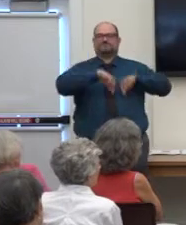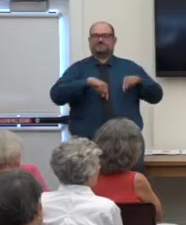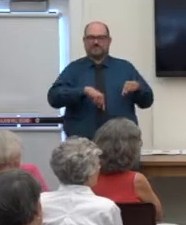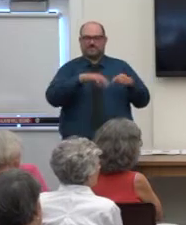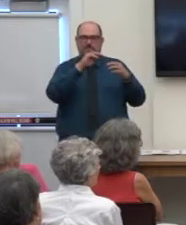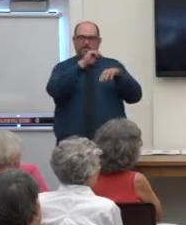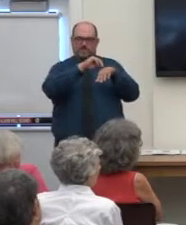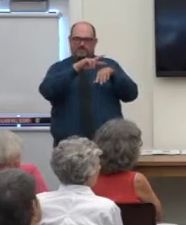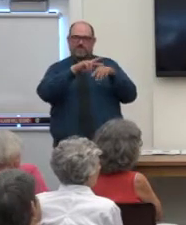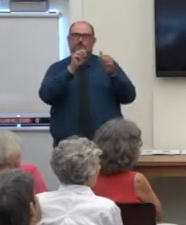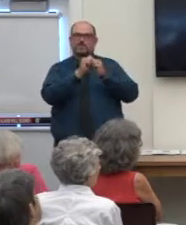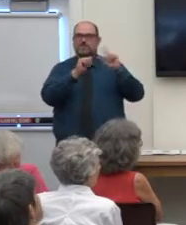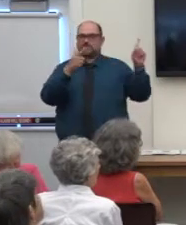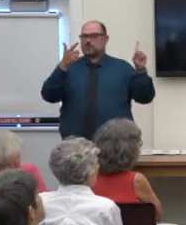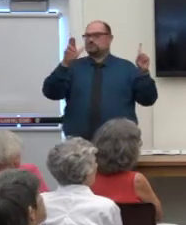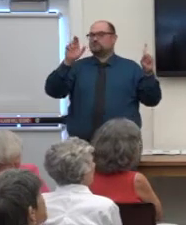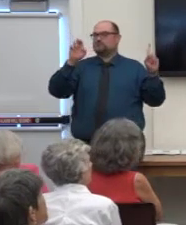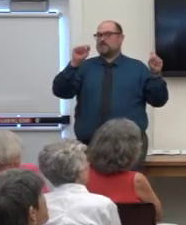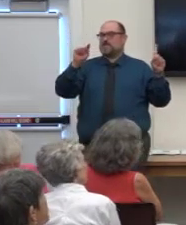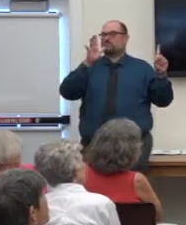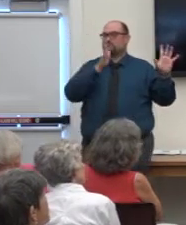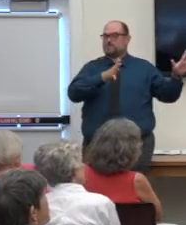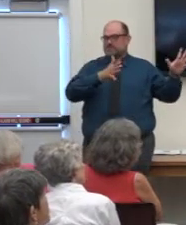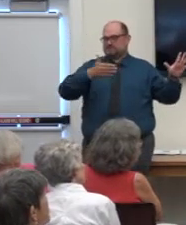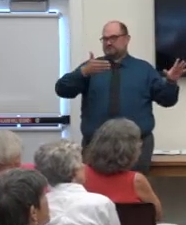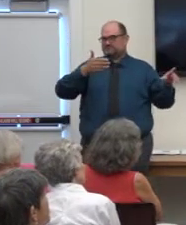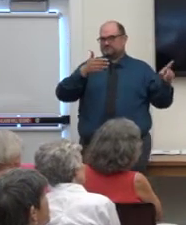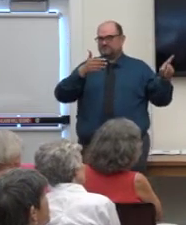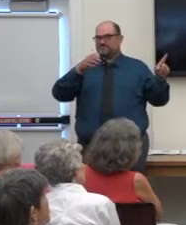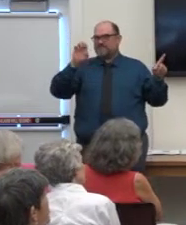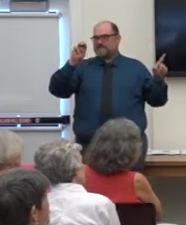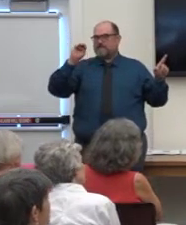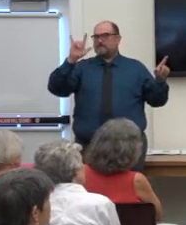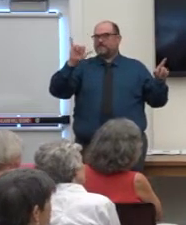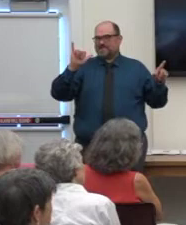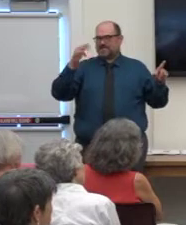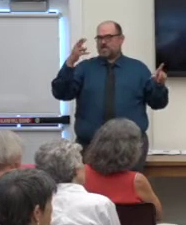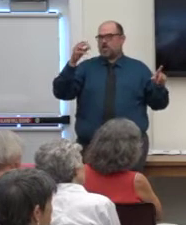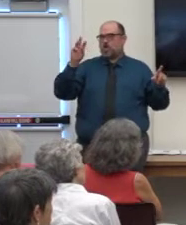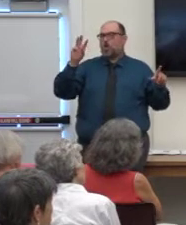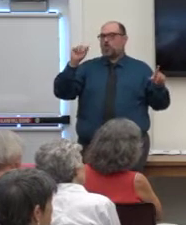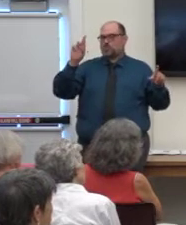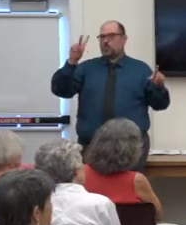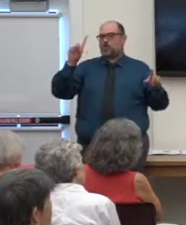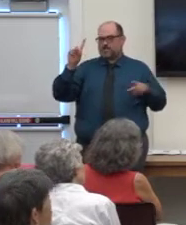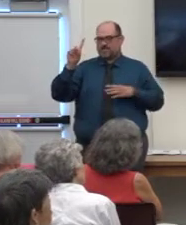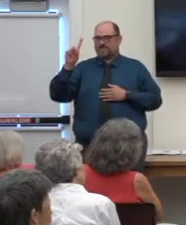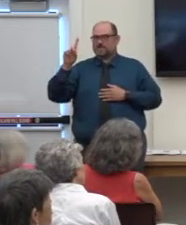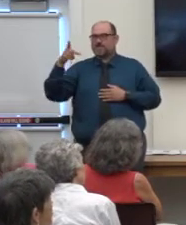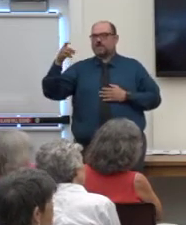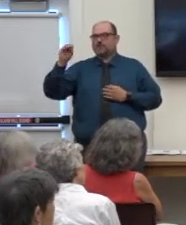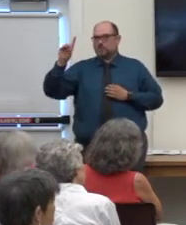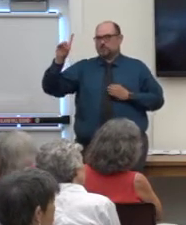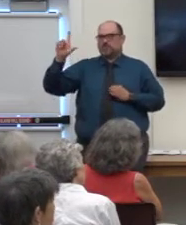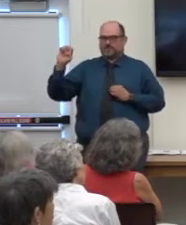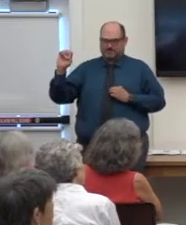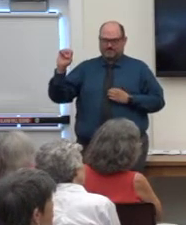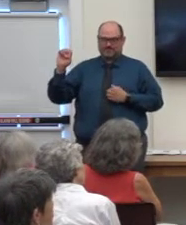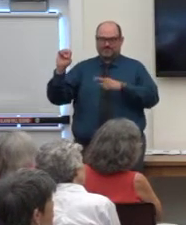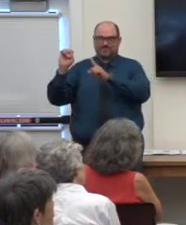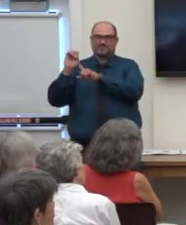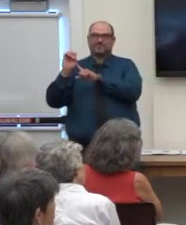great-grandmother, Emily Howland Poole, who knew a lot and a ton of history, Gail and Mildred Huntington,